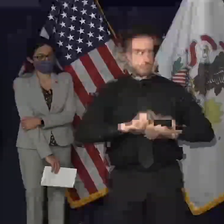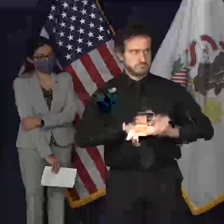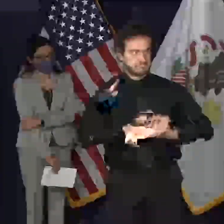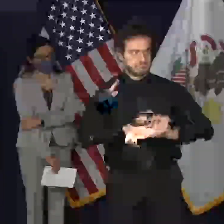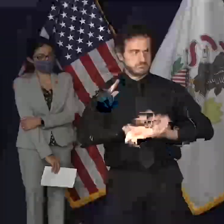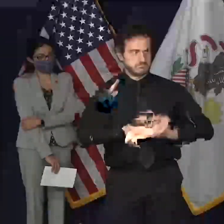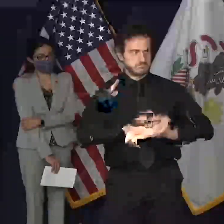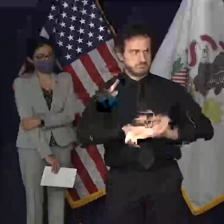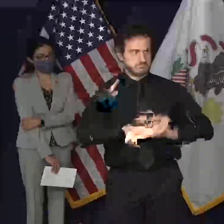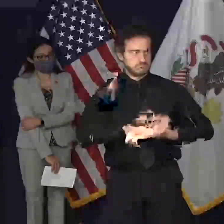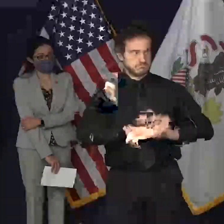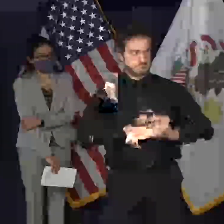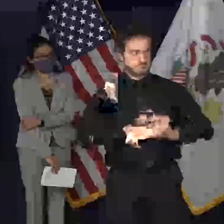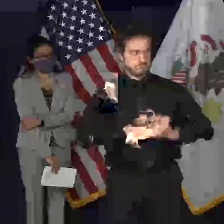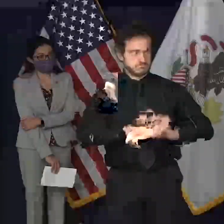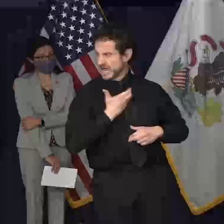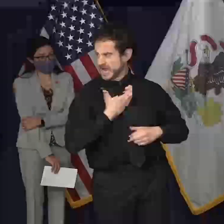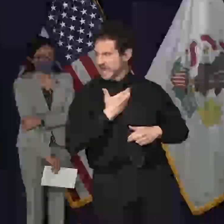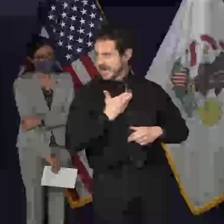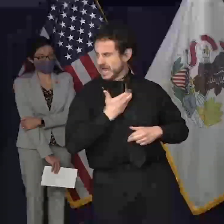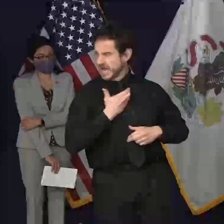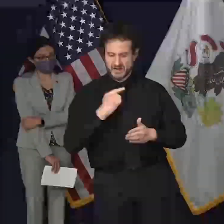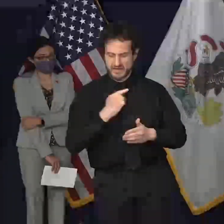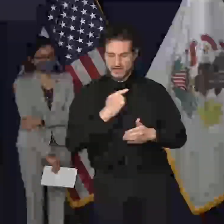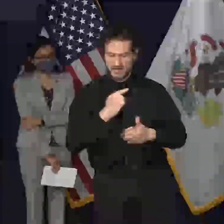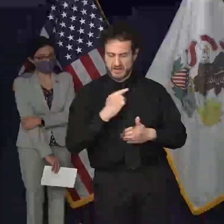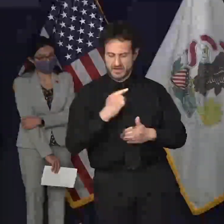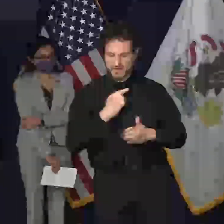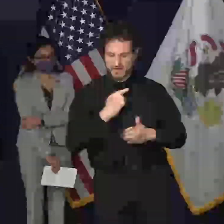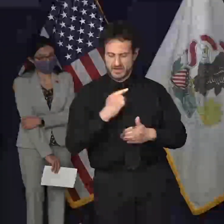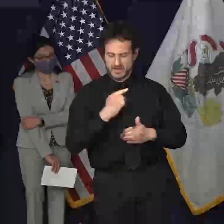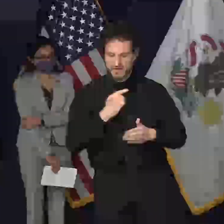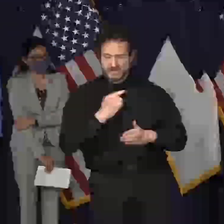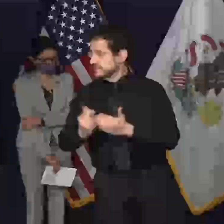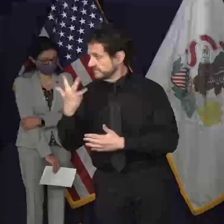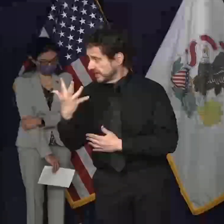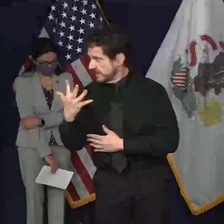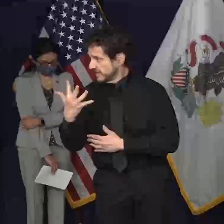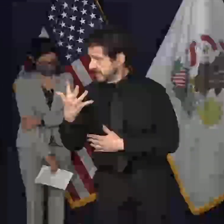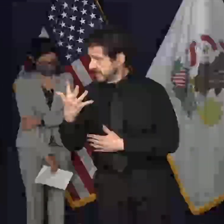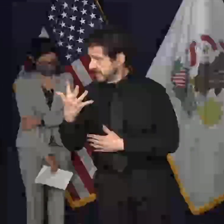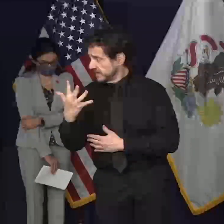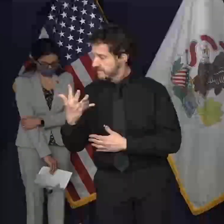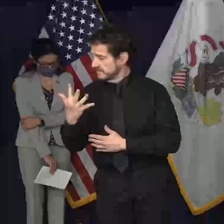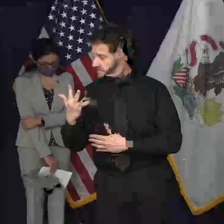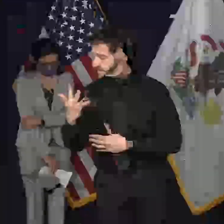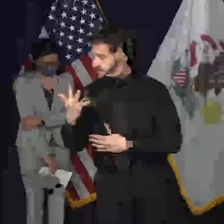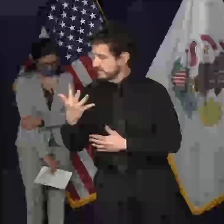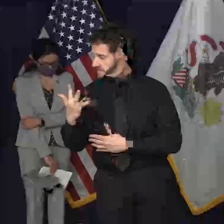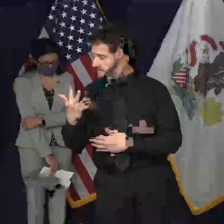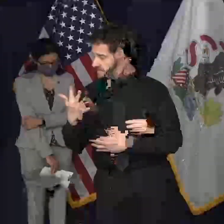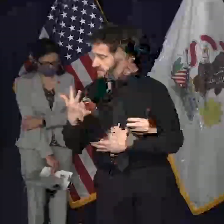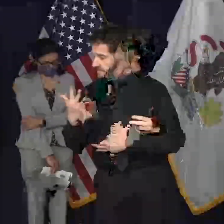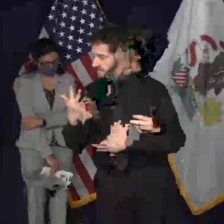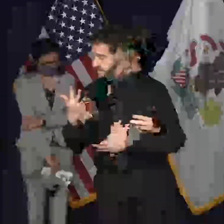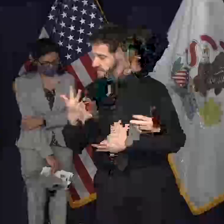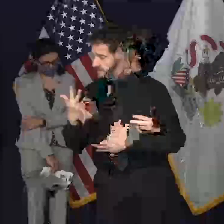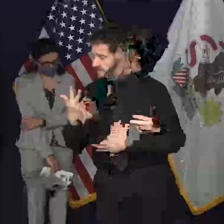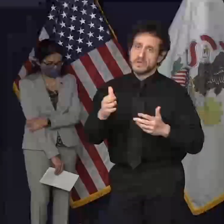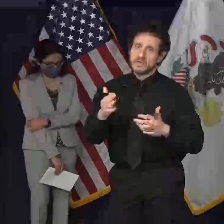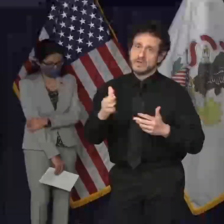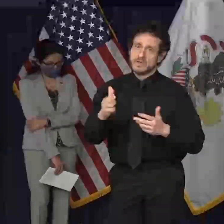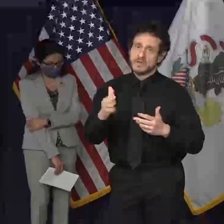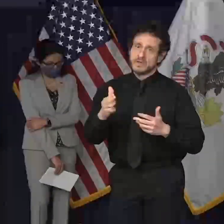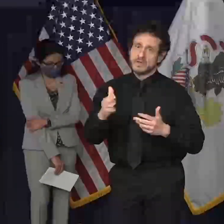this situation of COVID-19 being prevalent and no treatment and no vaccine. I hope we're out of this